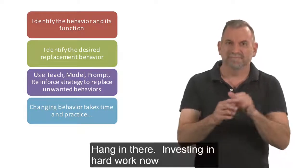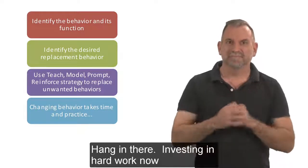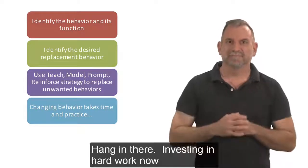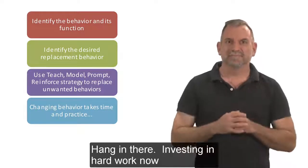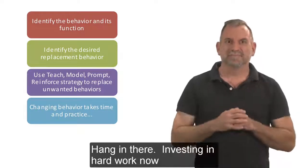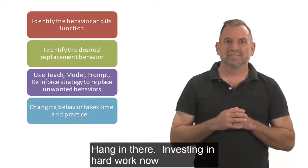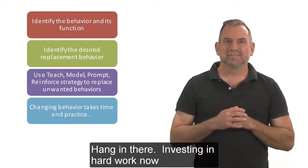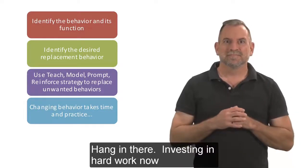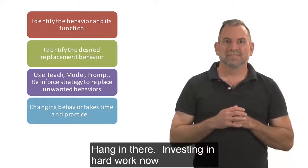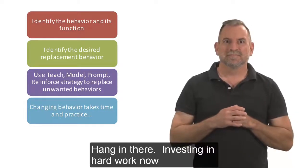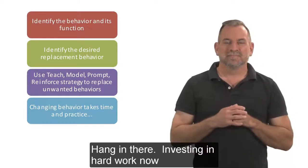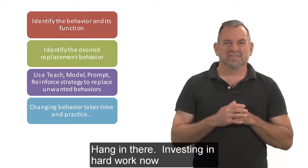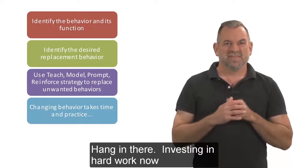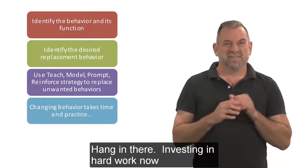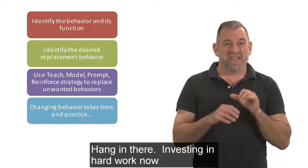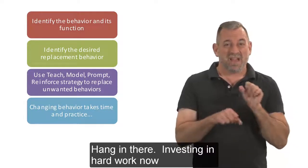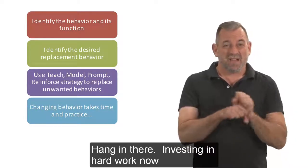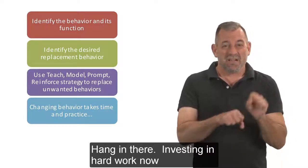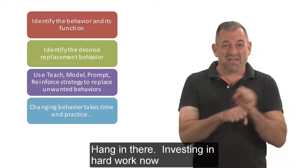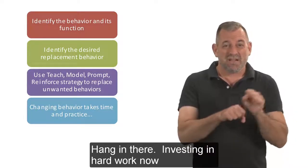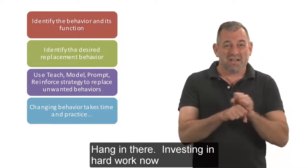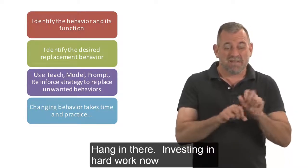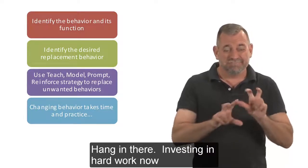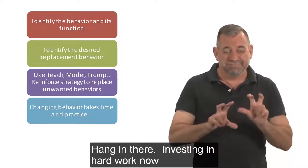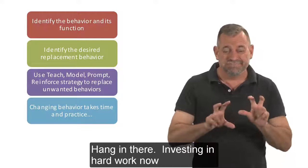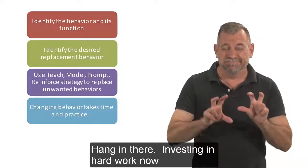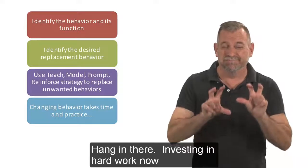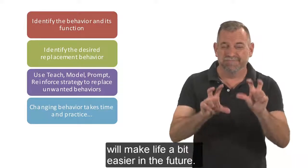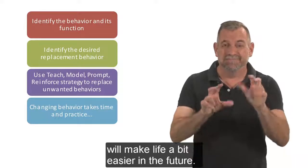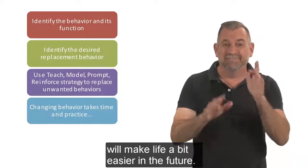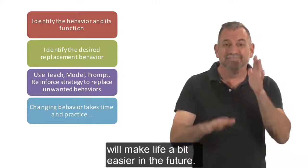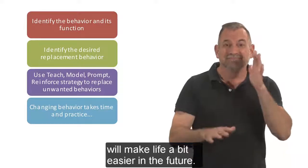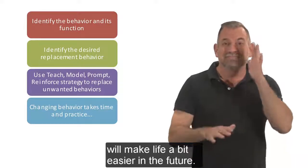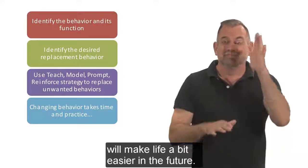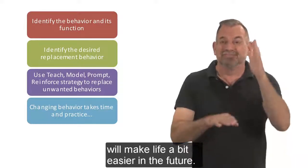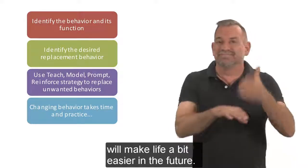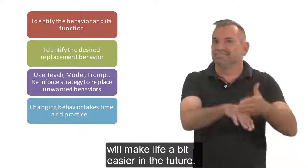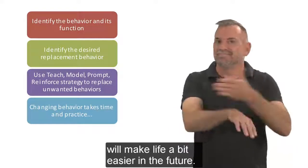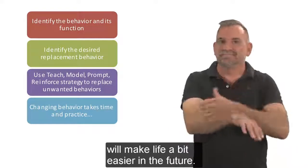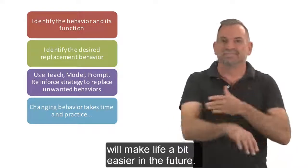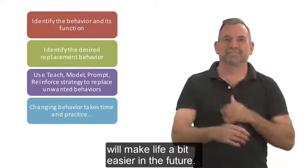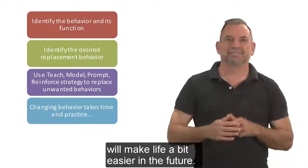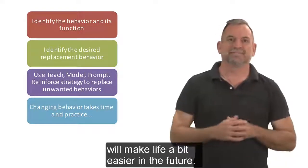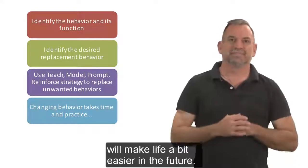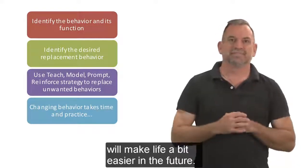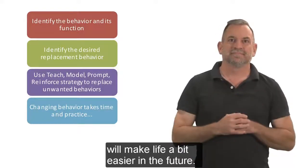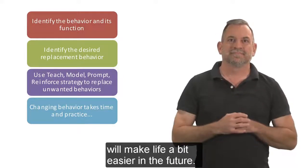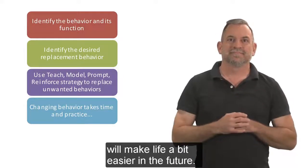Hang in there. Investing in hard work now will make life a bit easier in the future.